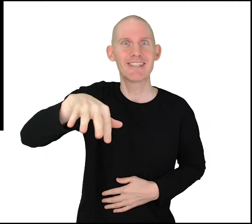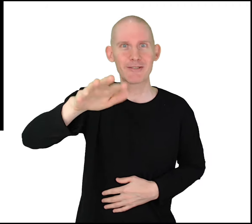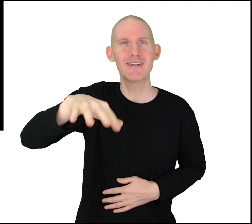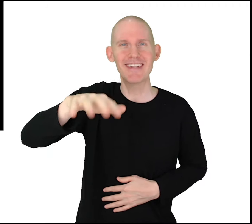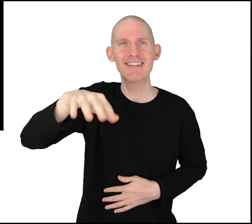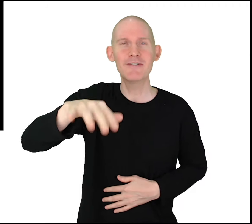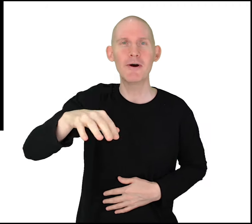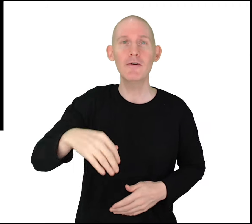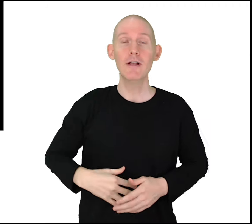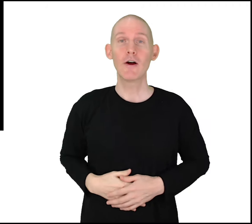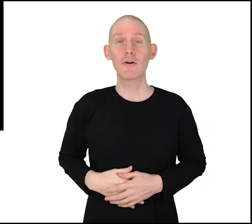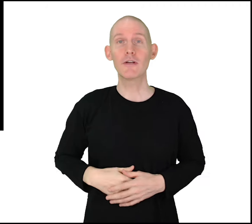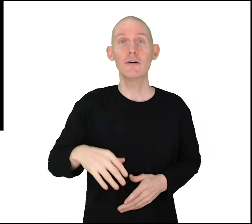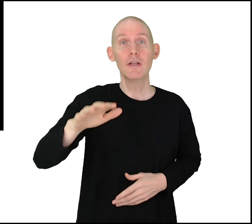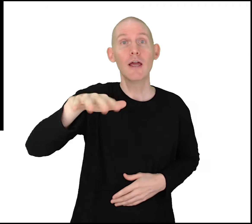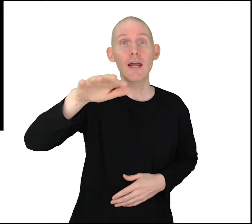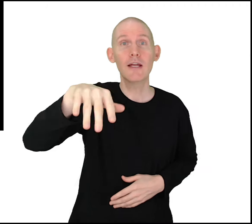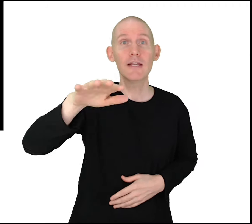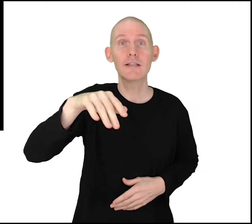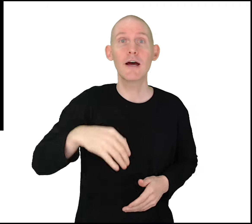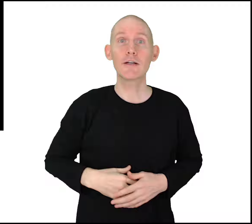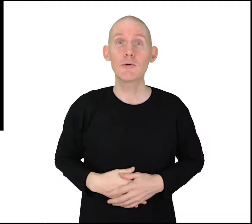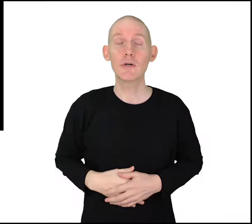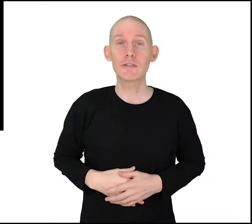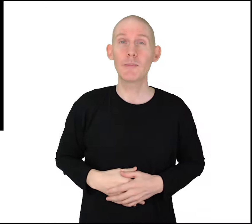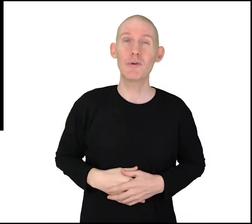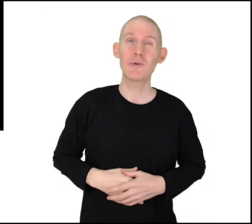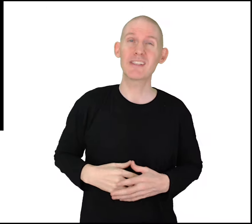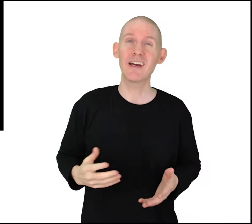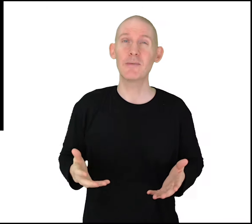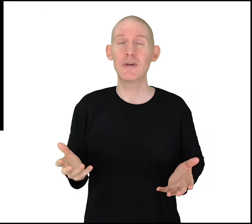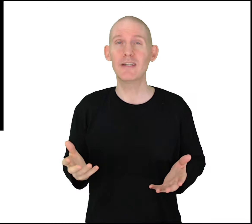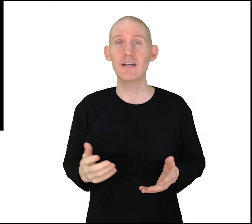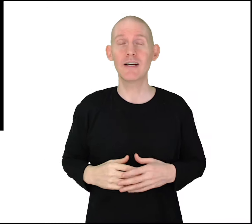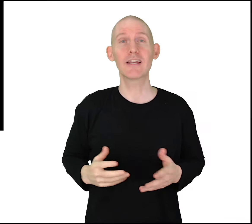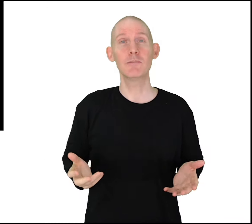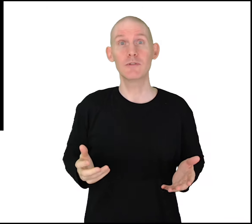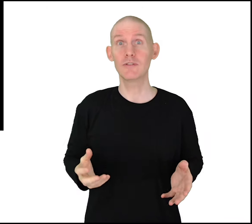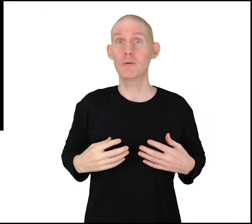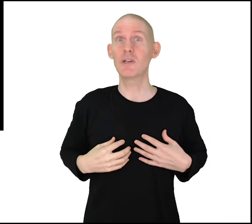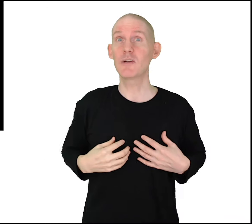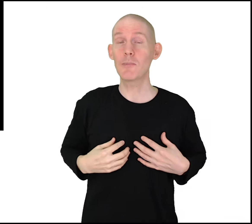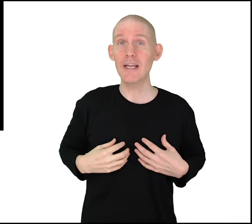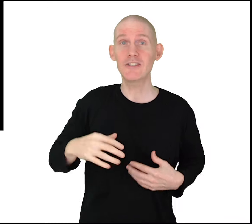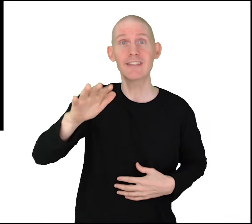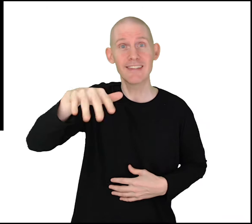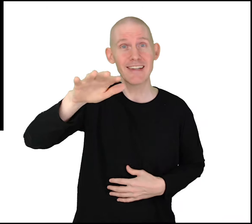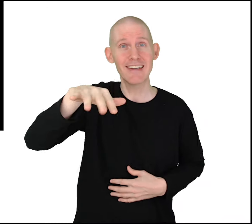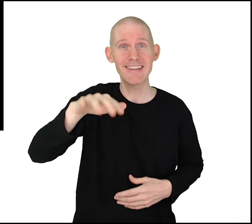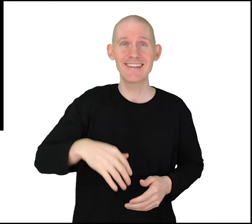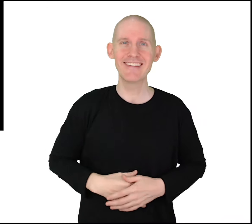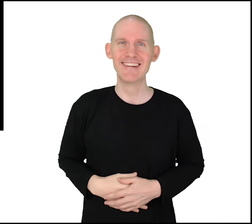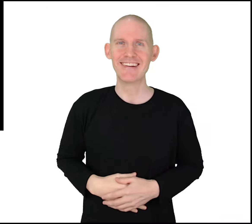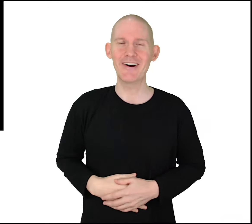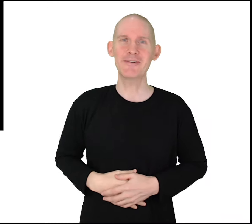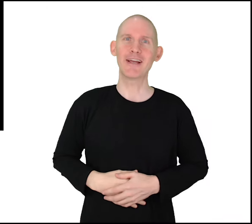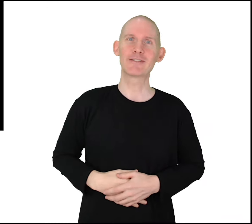we need to know. Or, you know, hey, I need to talk to you about something, but it's not a big deal. Should be a little patient. Okay, so we